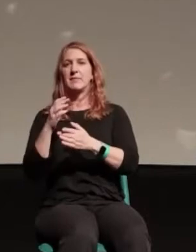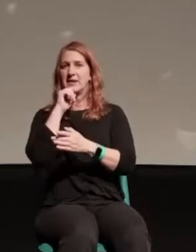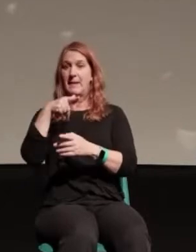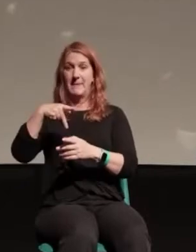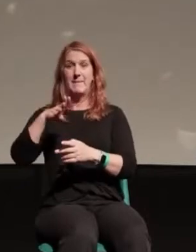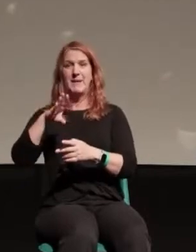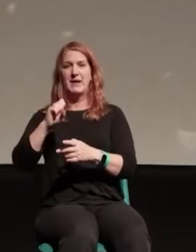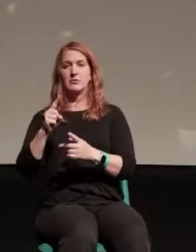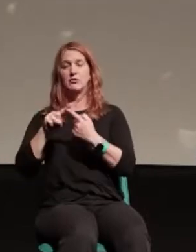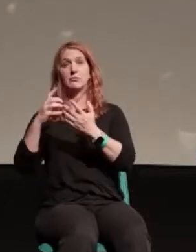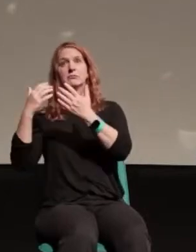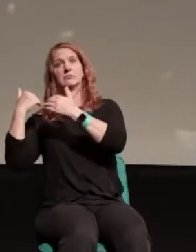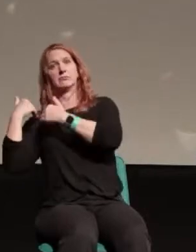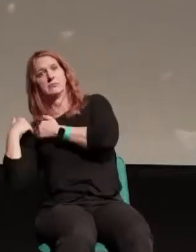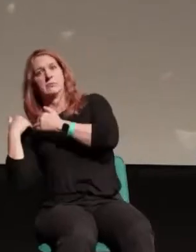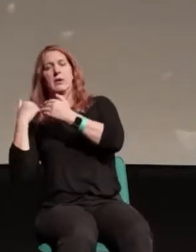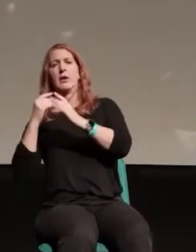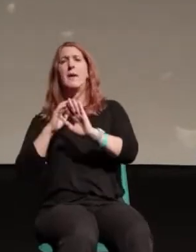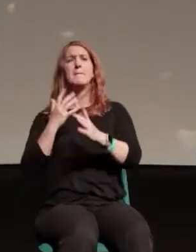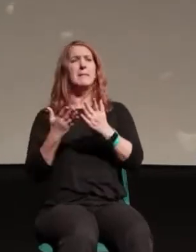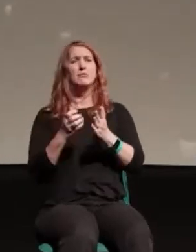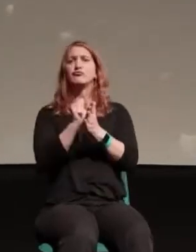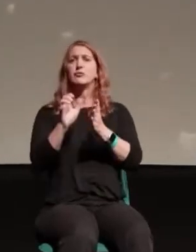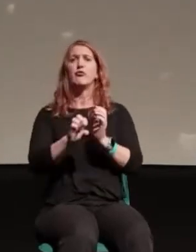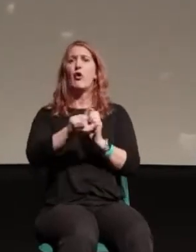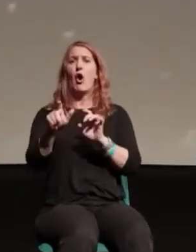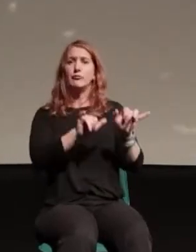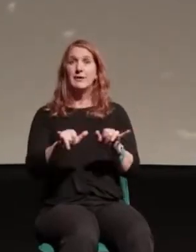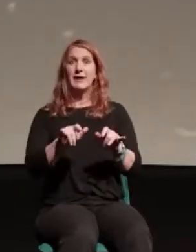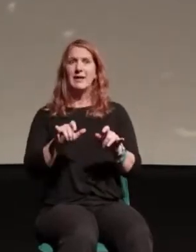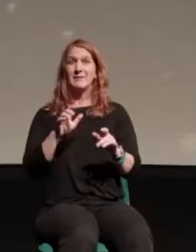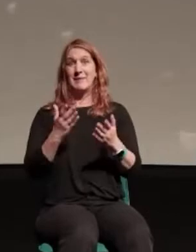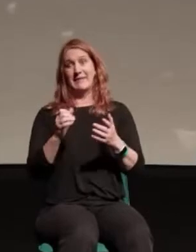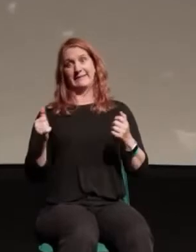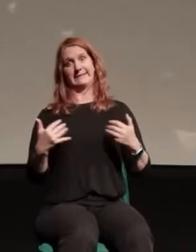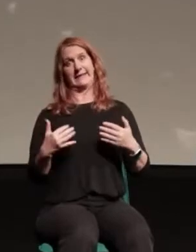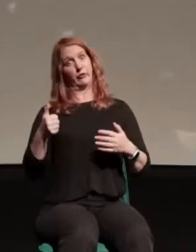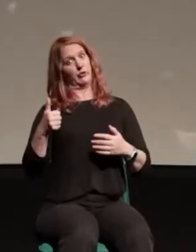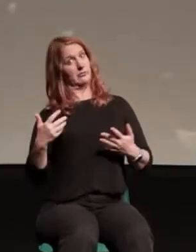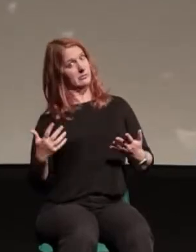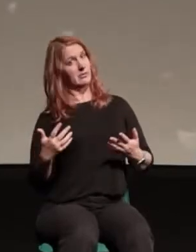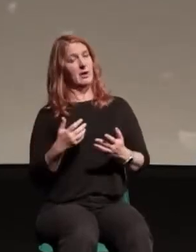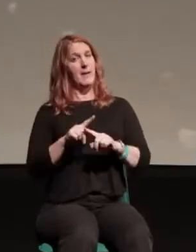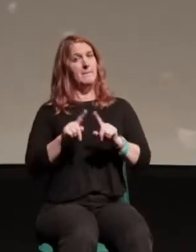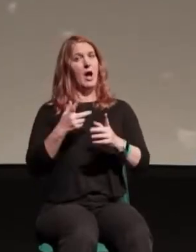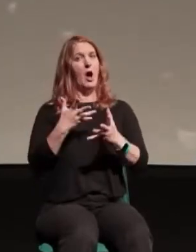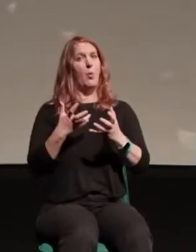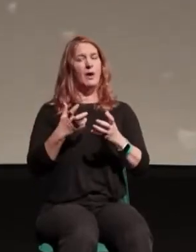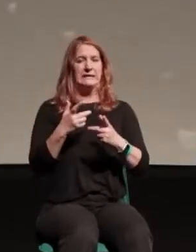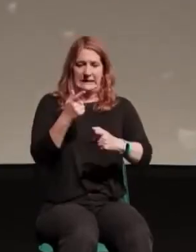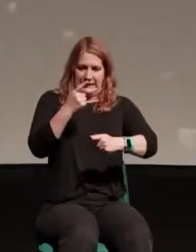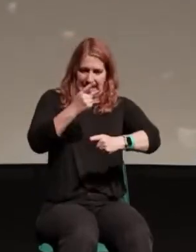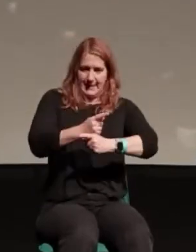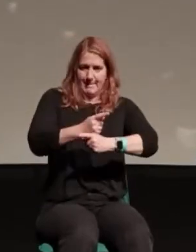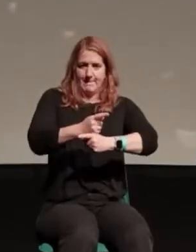are too onerous, but maybe not having them at all is scarier. So I'd like to kind of